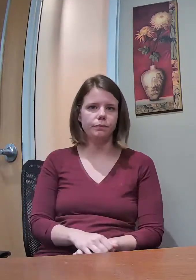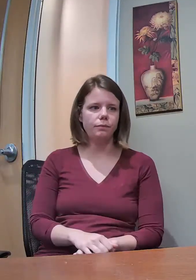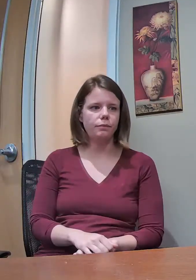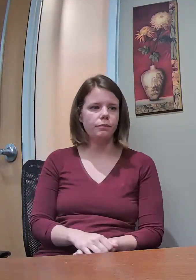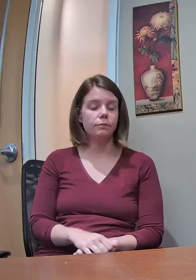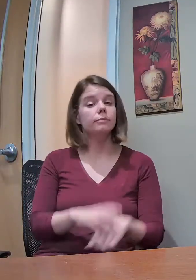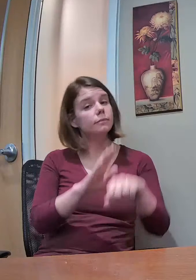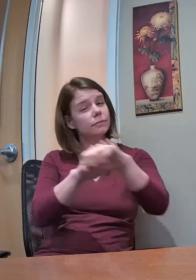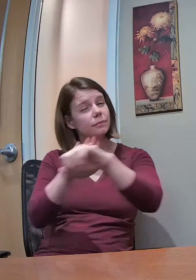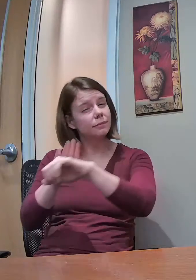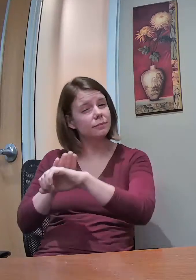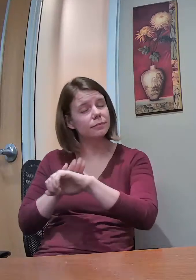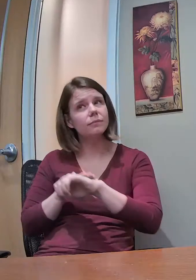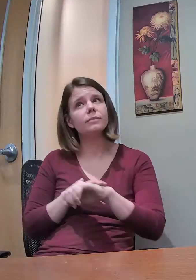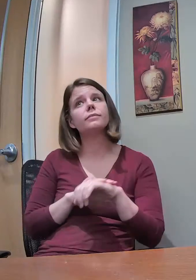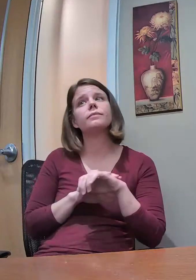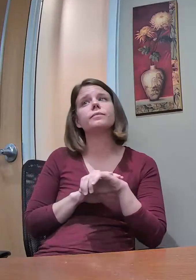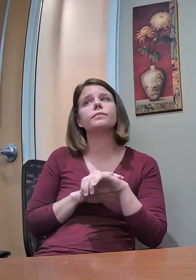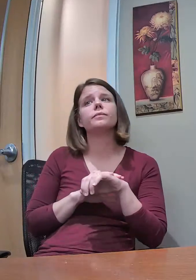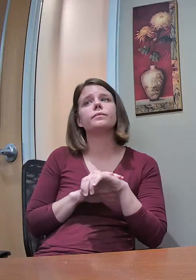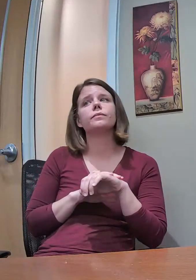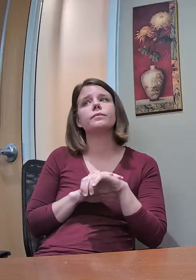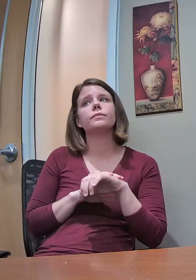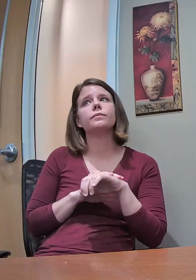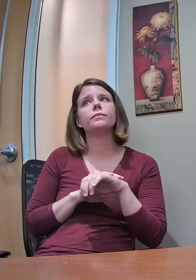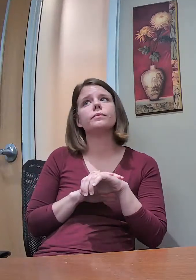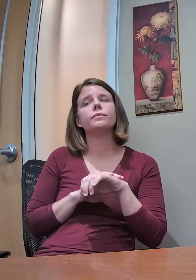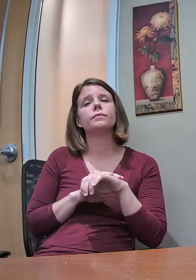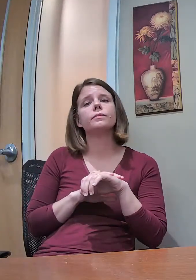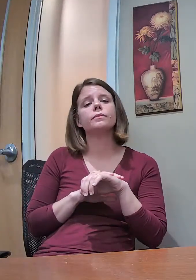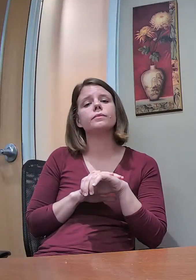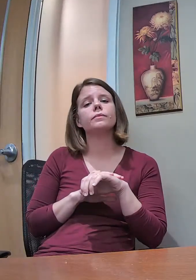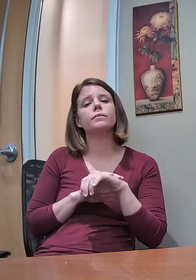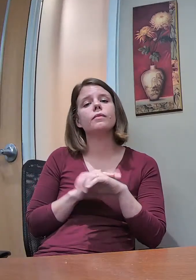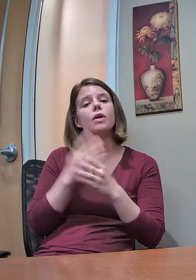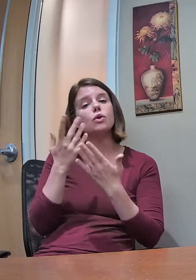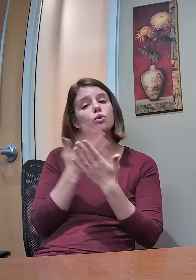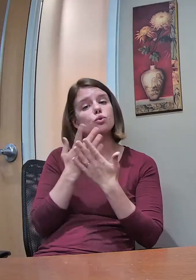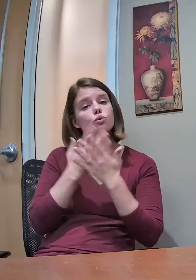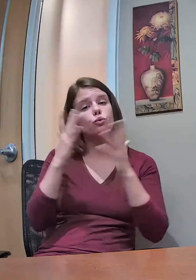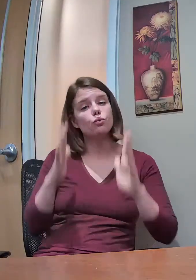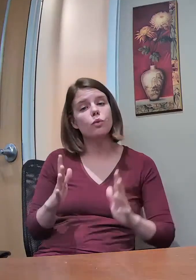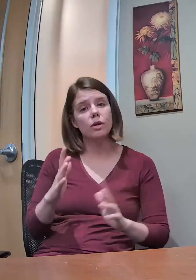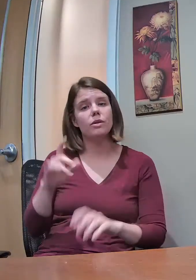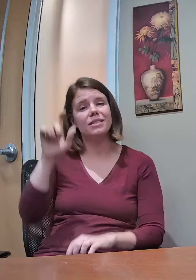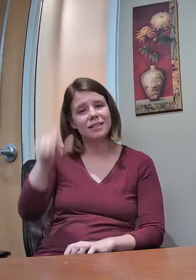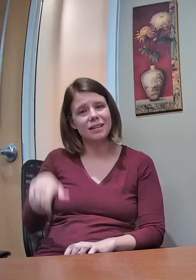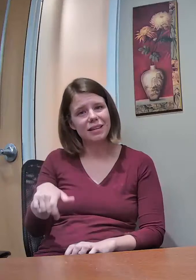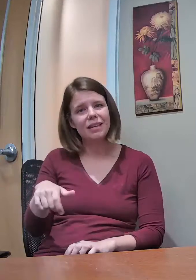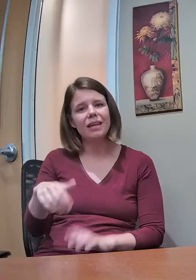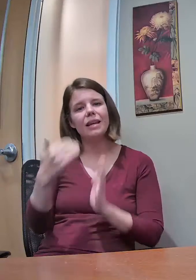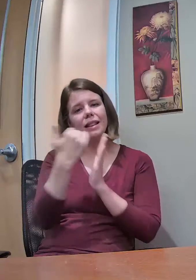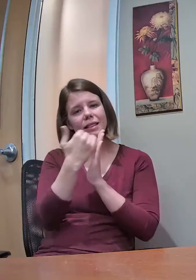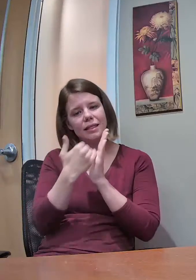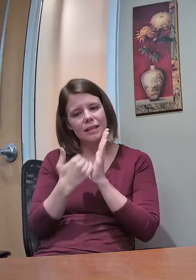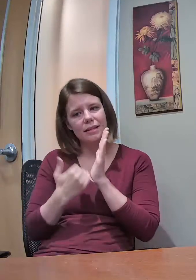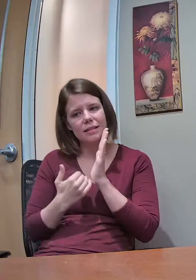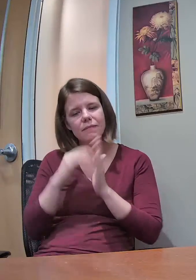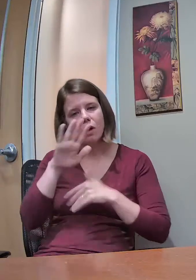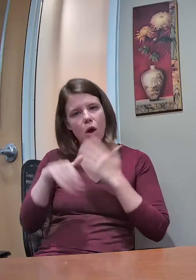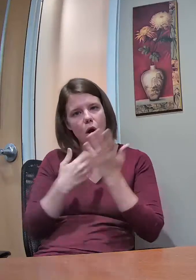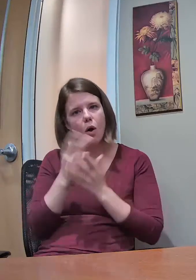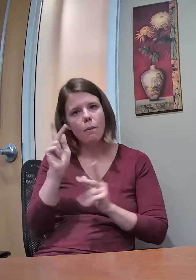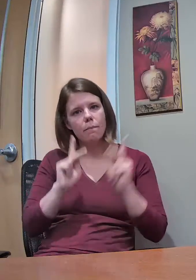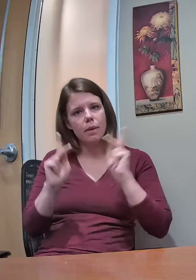yeah, just to remind you that the screeners will need to have a list of everybody that's fully immunized.